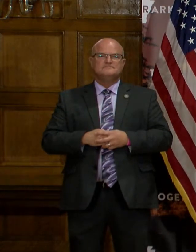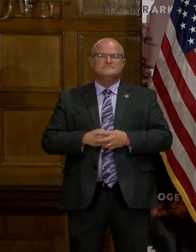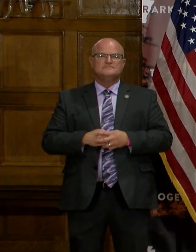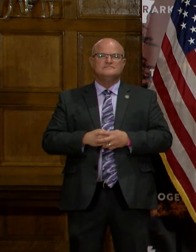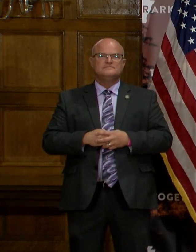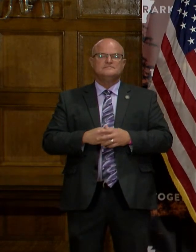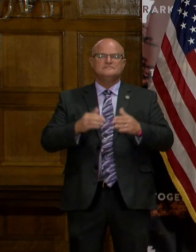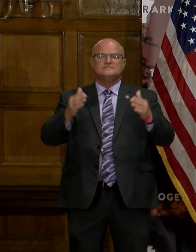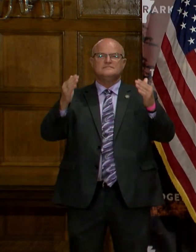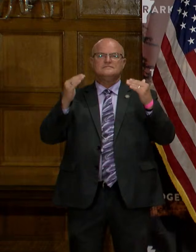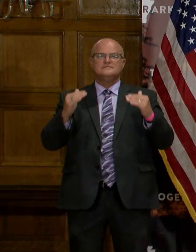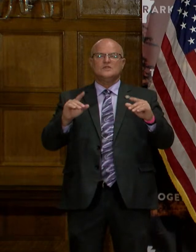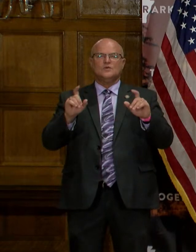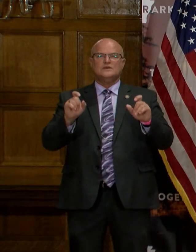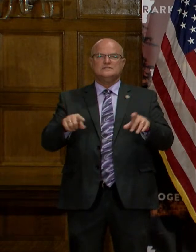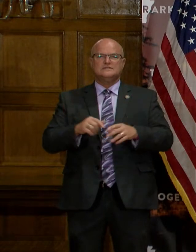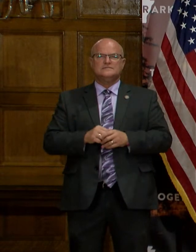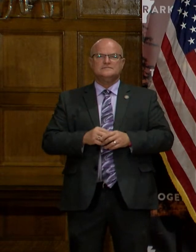Next question.